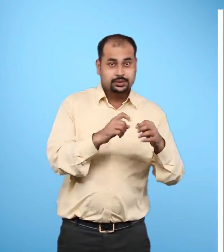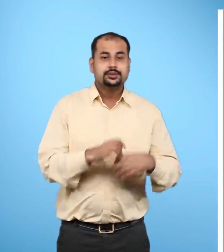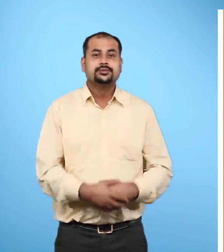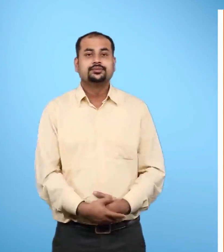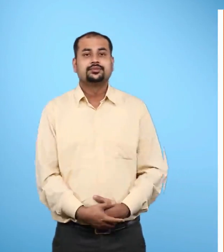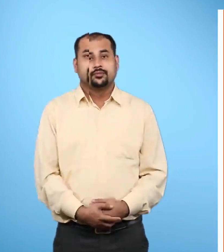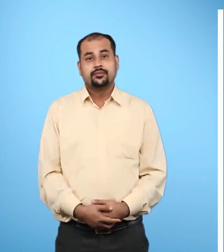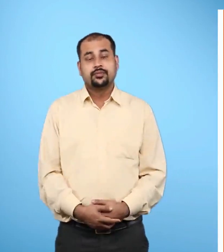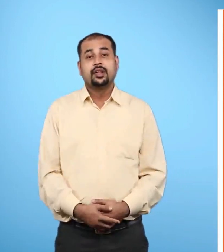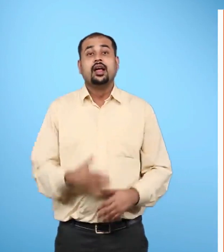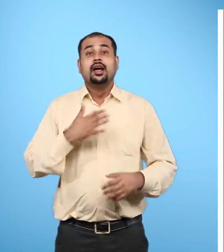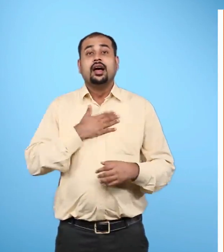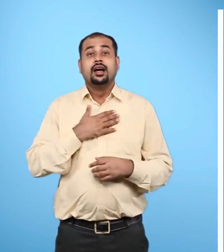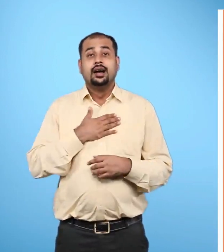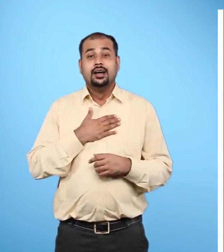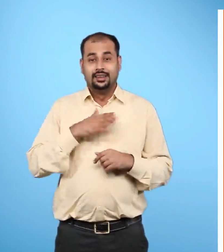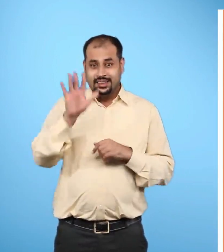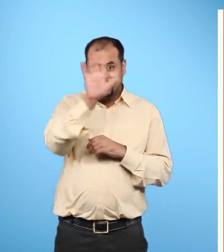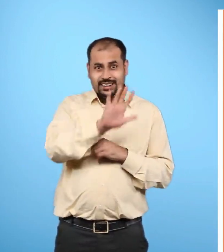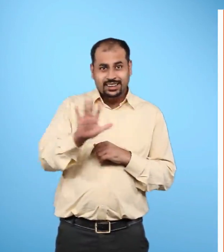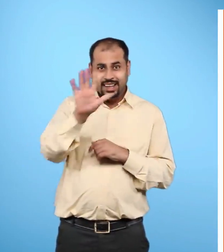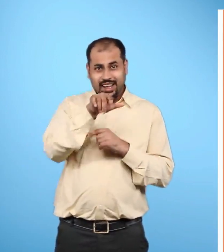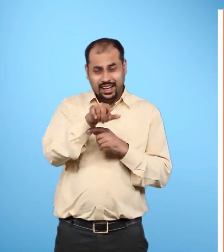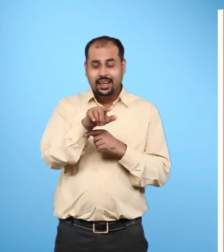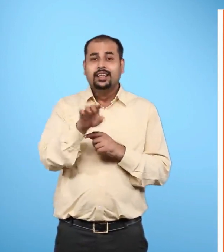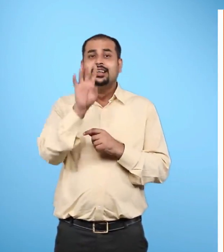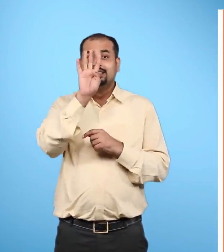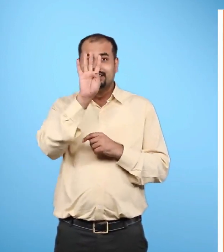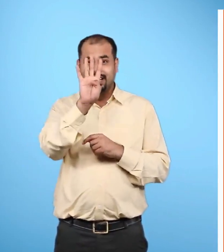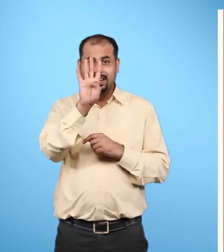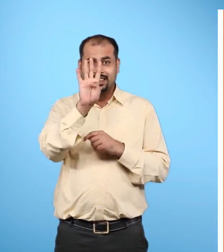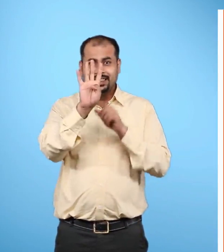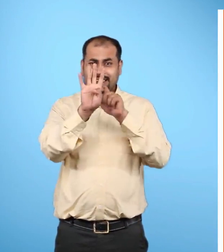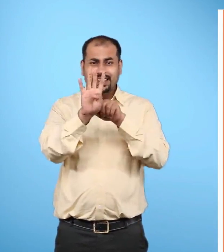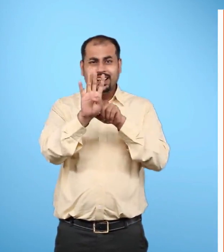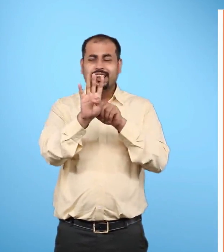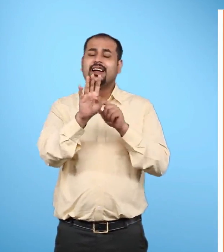Questions. Explain how the green area is 4 square centimeters